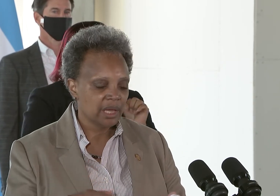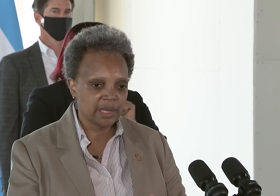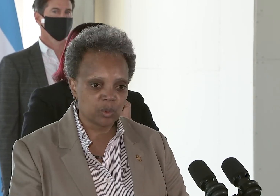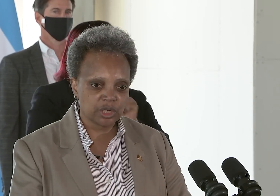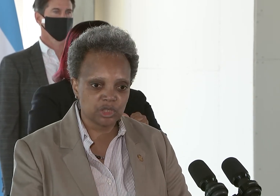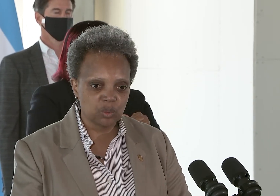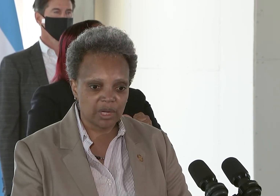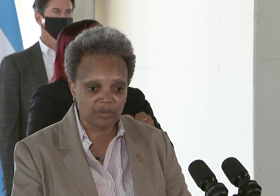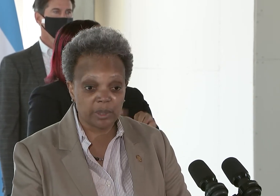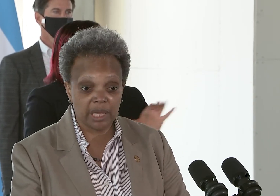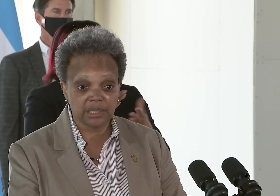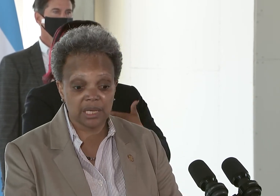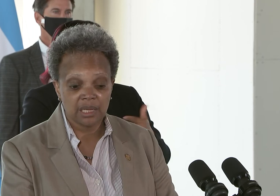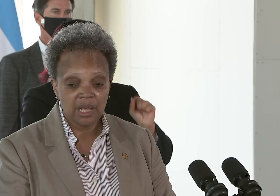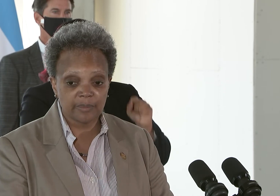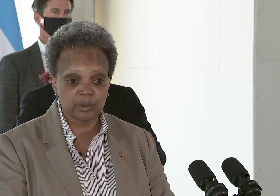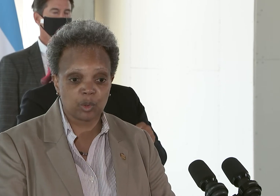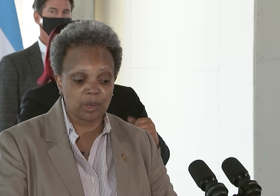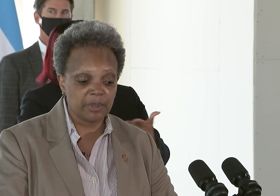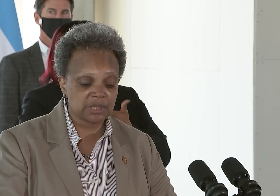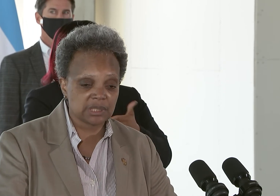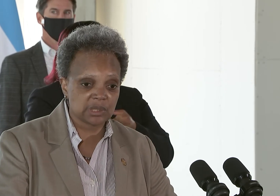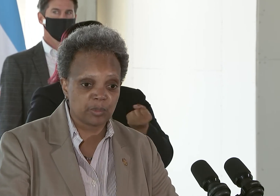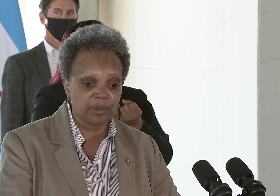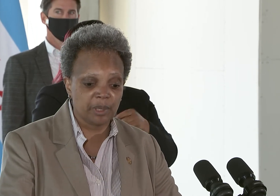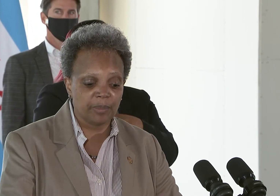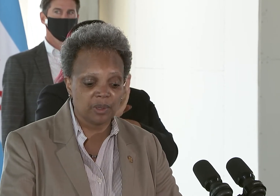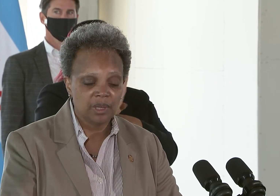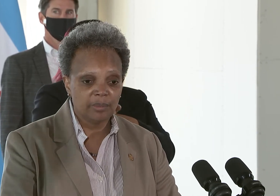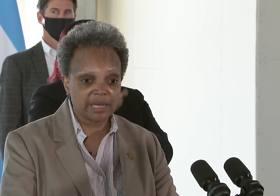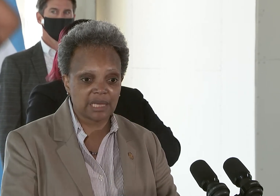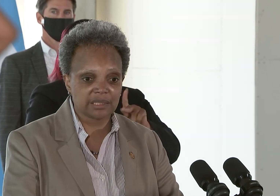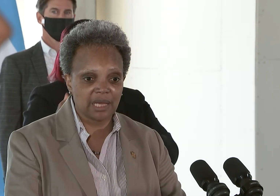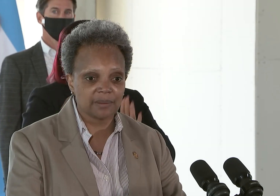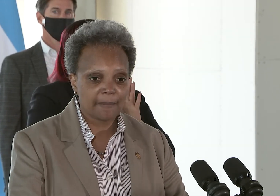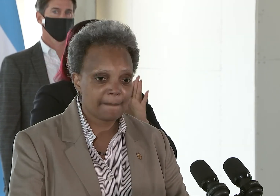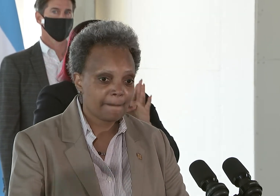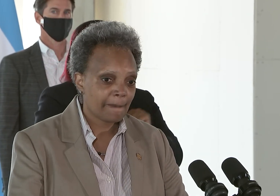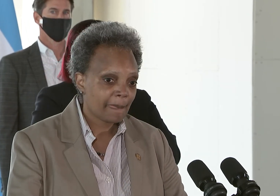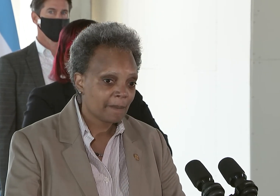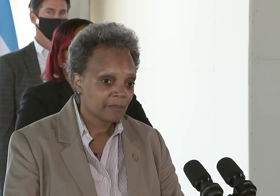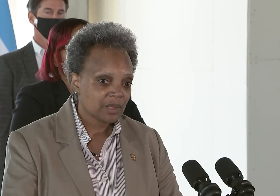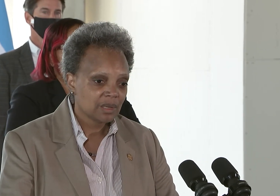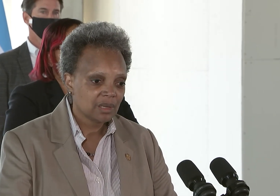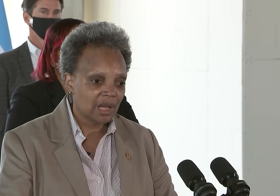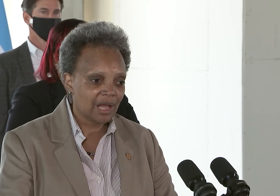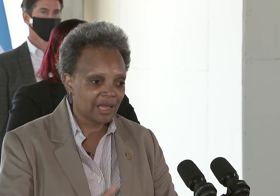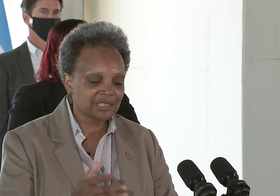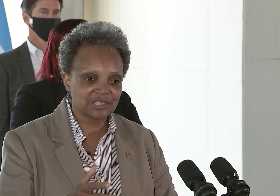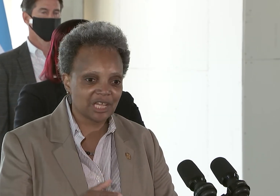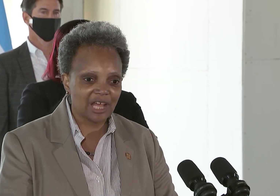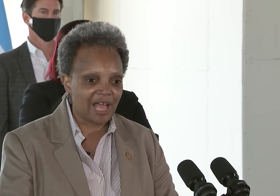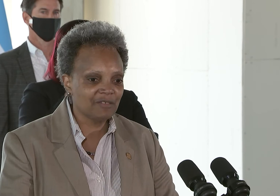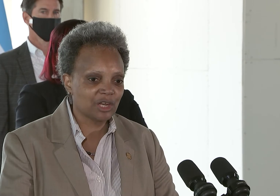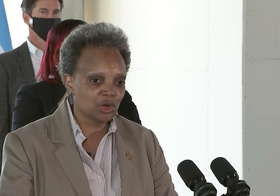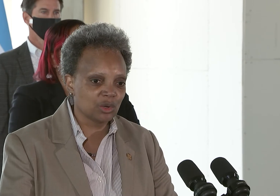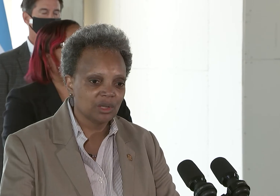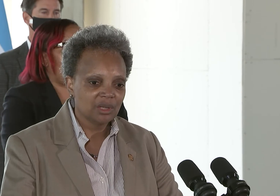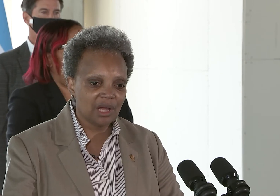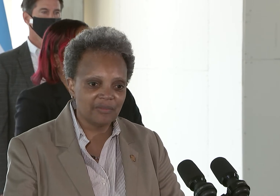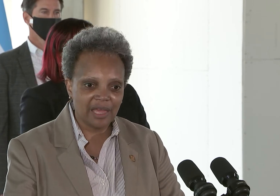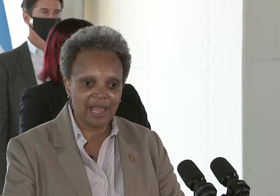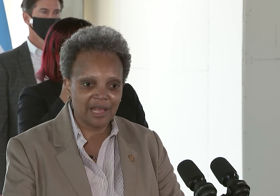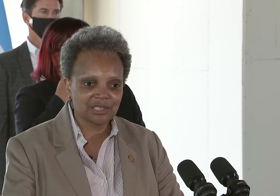ongoing, and we're going to do whatever we can to help support our businesses and bring people back downtown. As I said, I've not